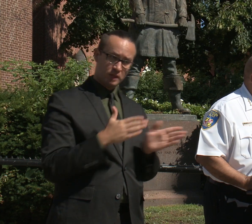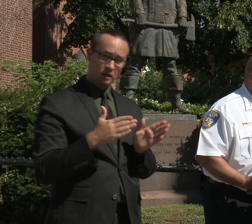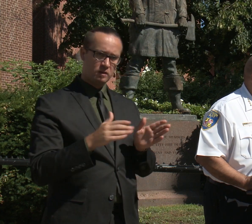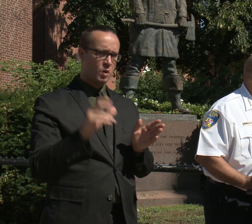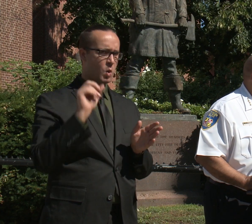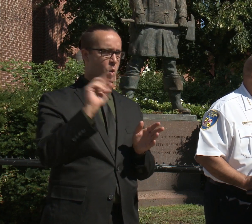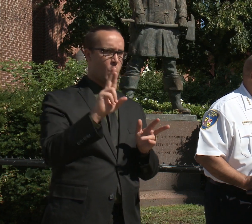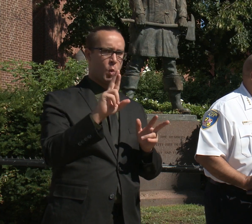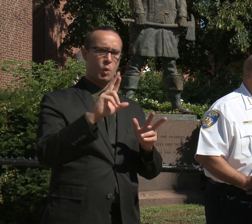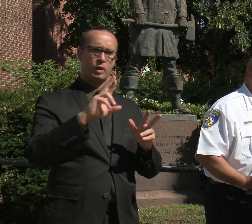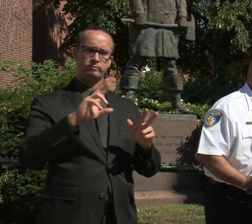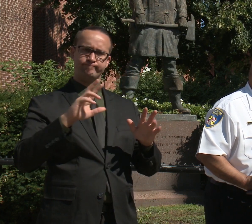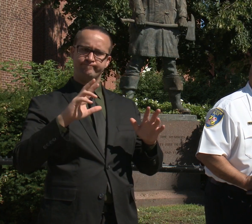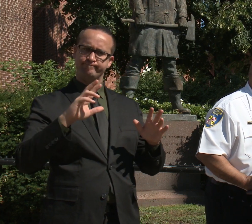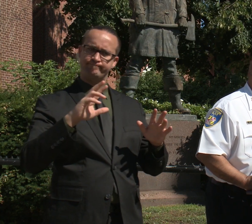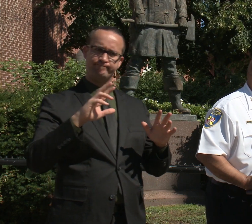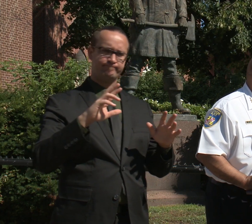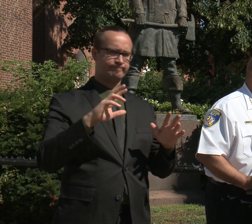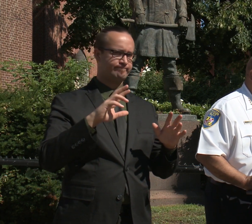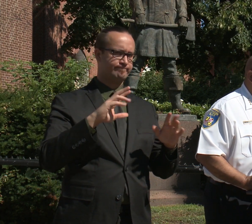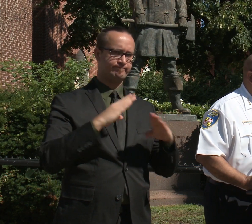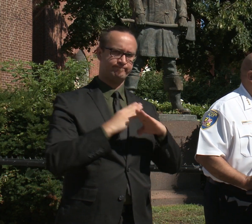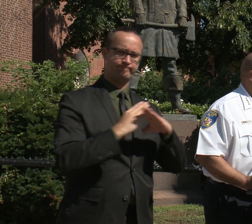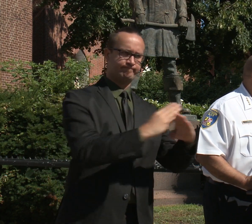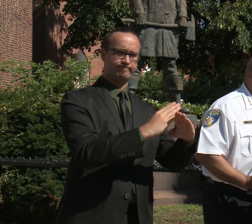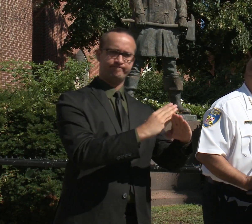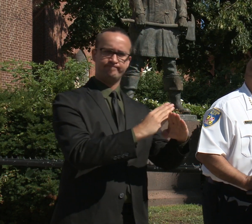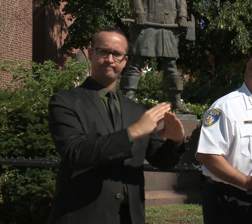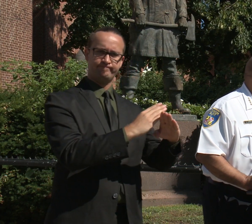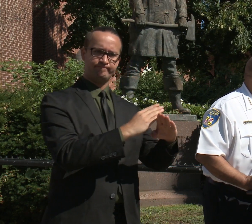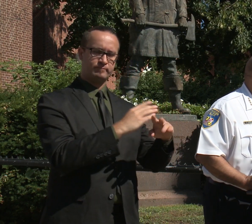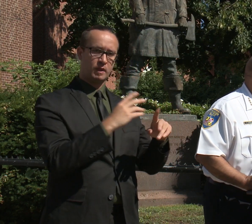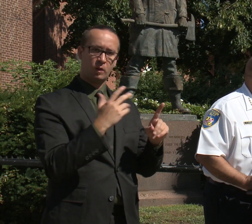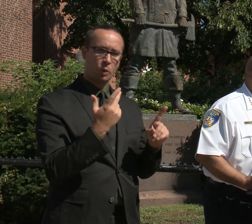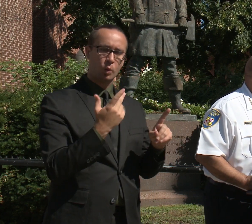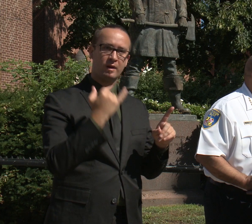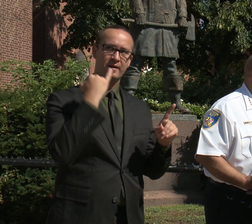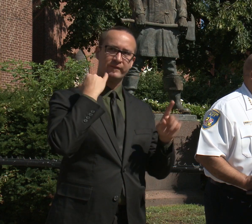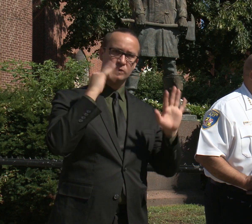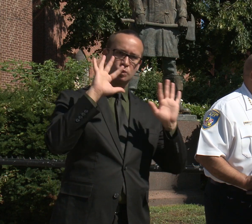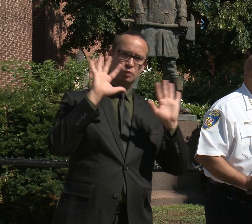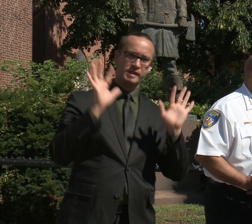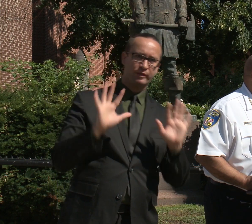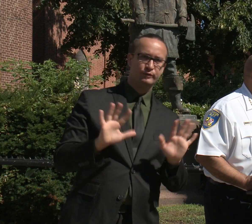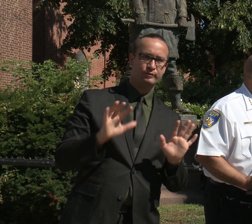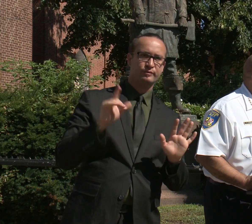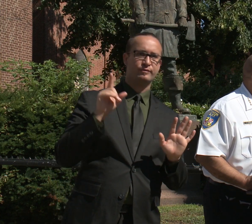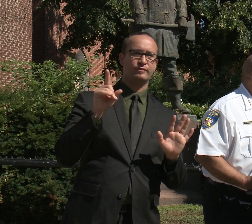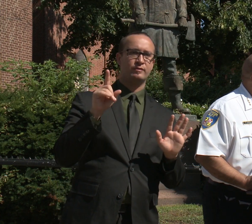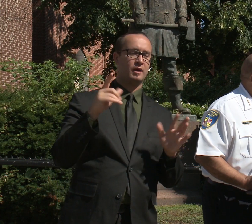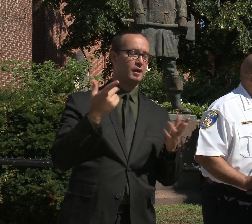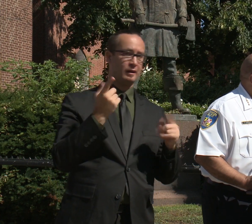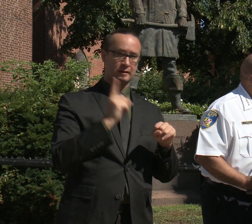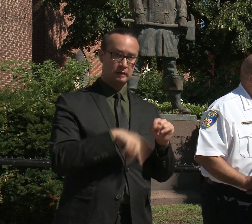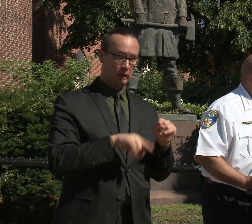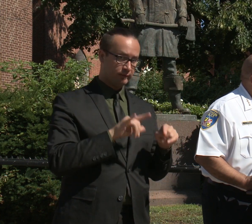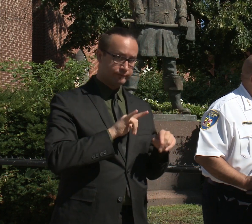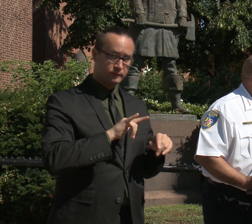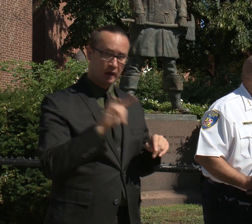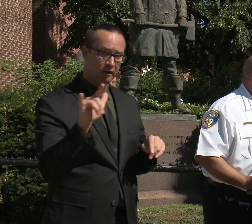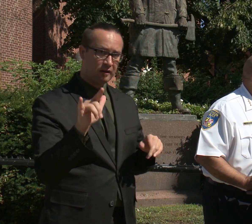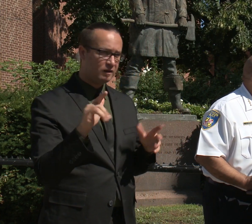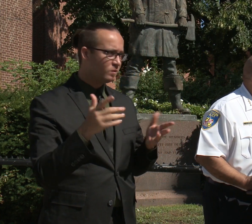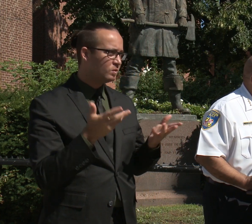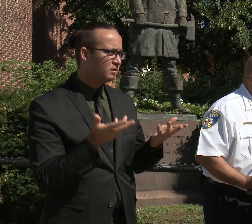is, unless there's some kind of inclement weather or something that prohibits it from flying, it's likely to fly. All right? Is there anything new